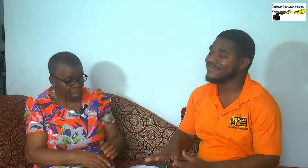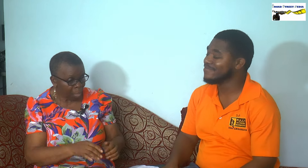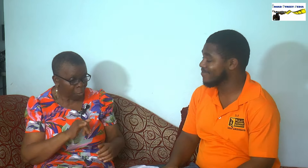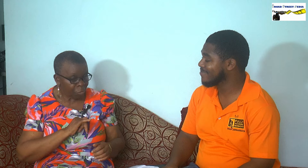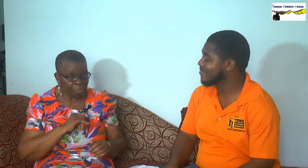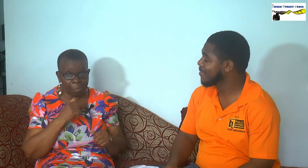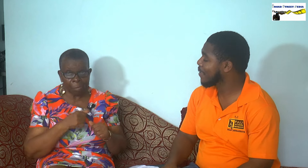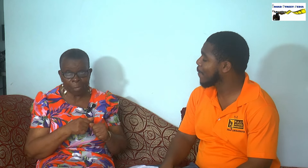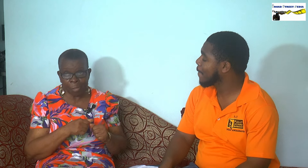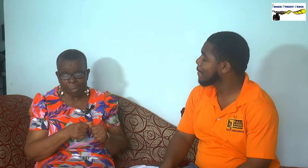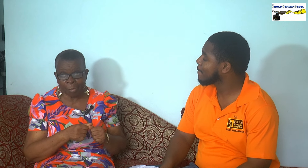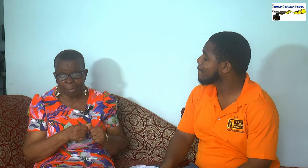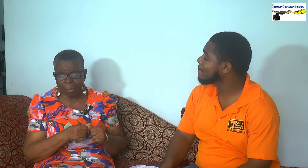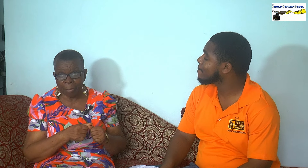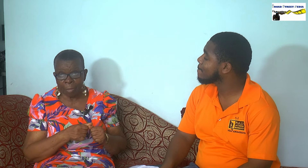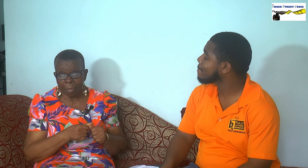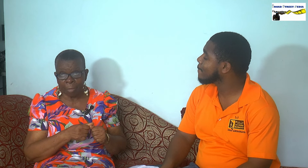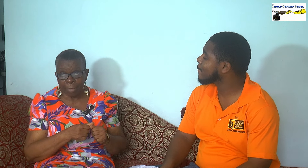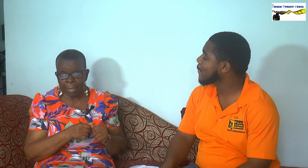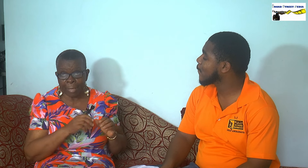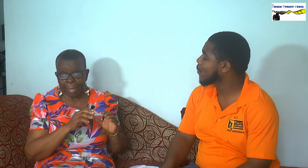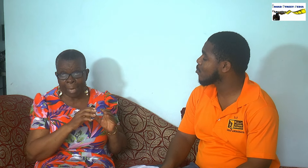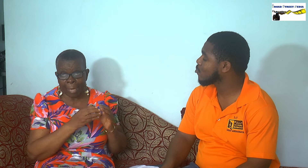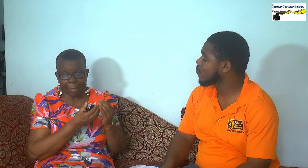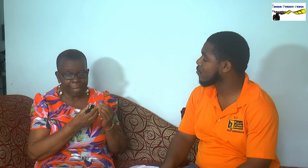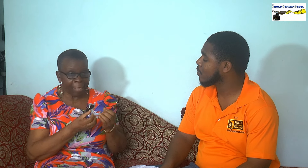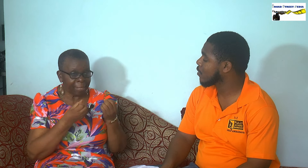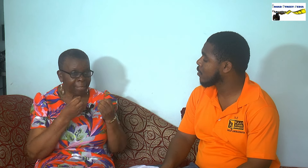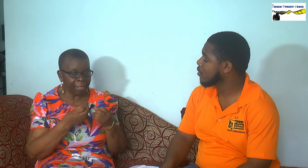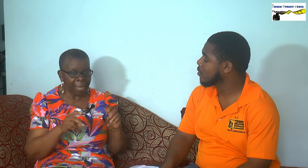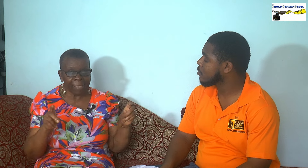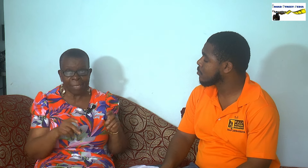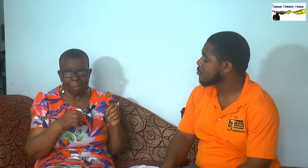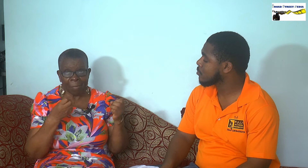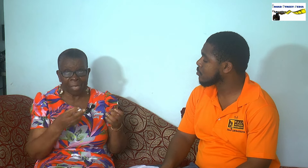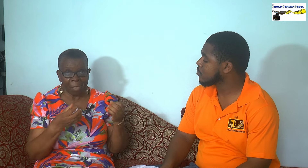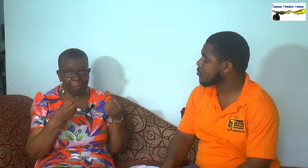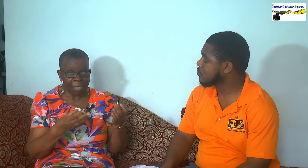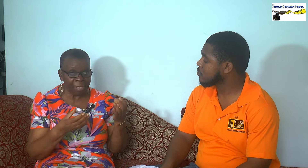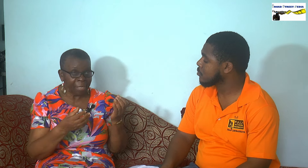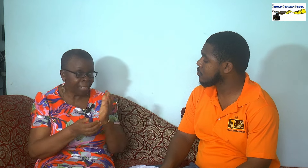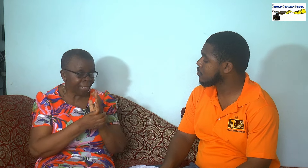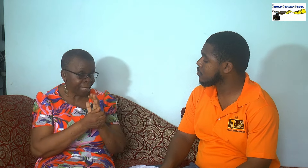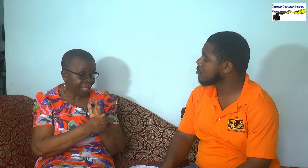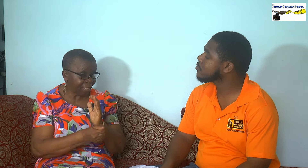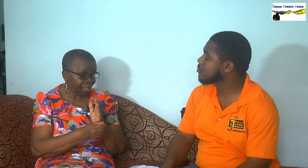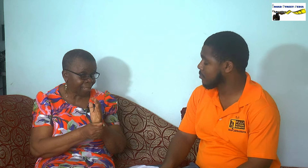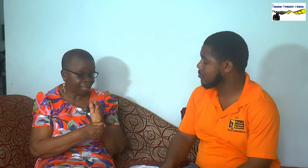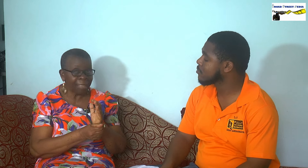Nice. I remember in class I did many skills.